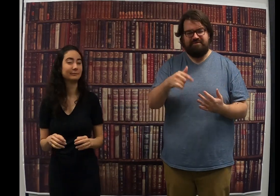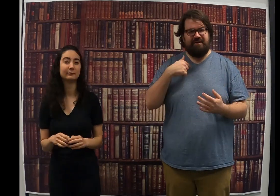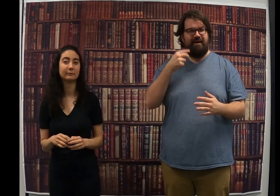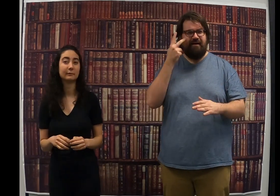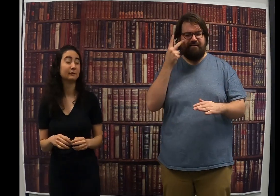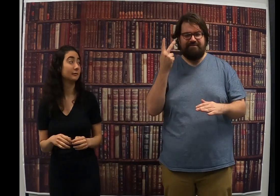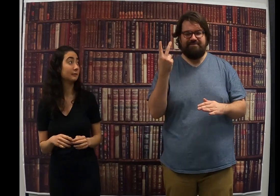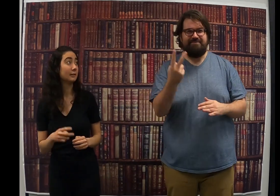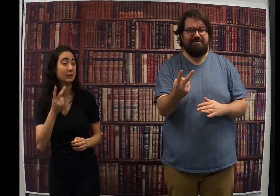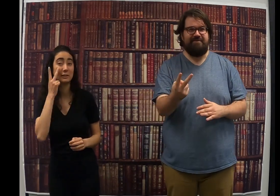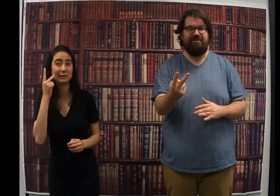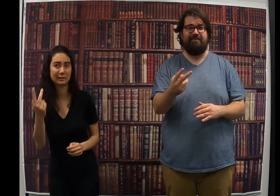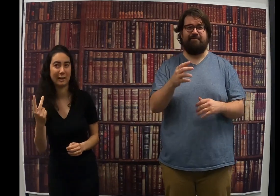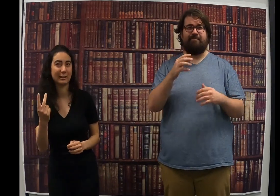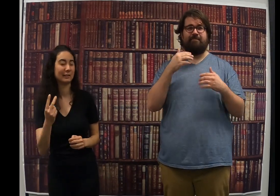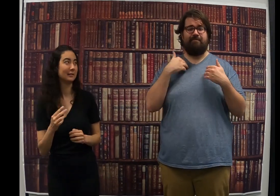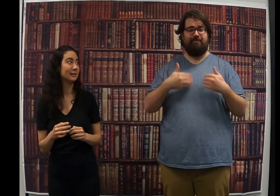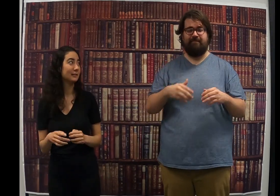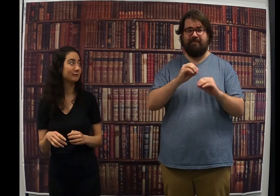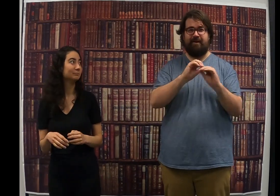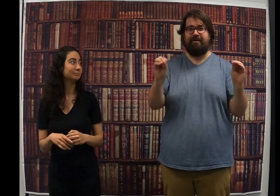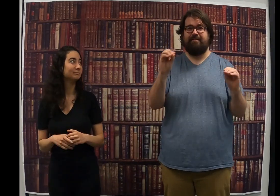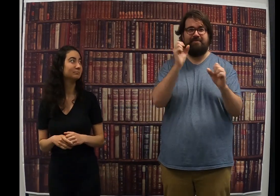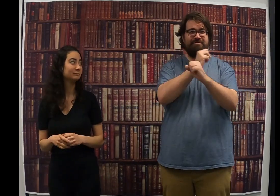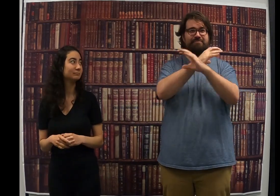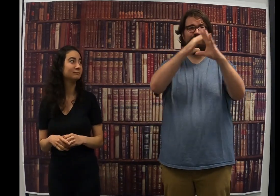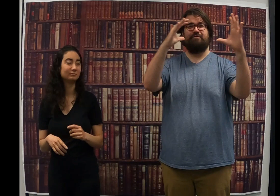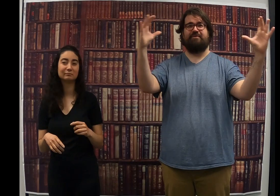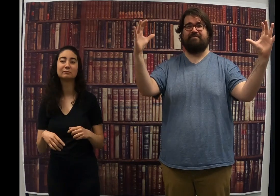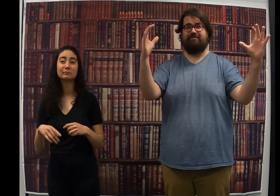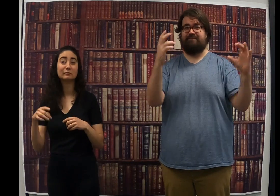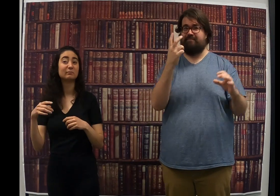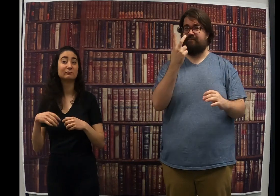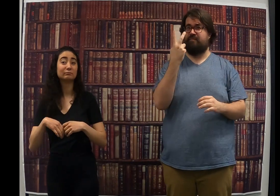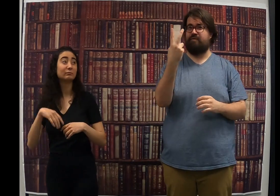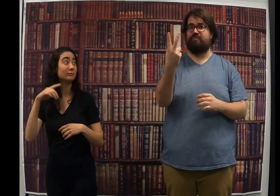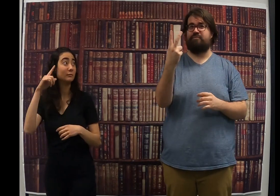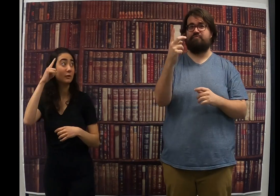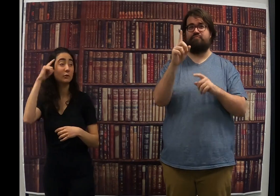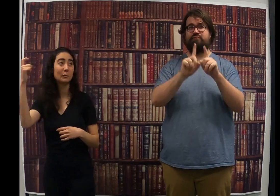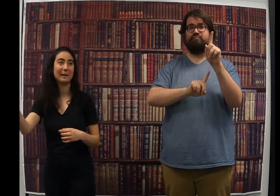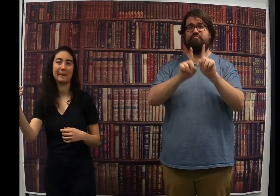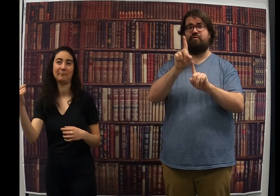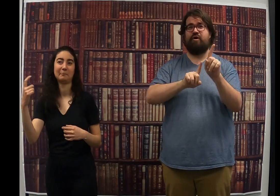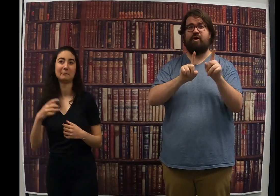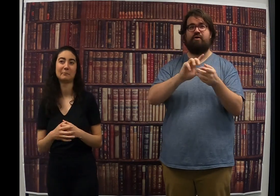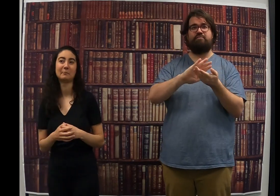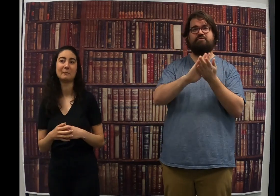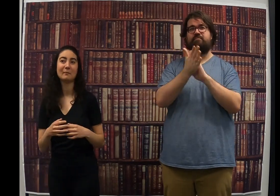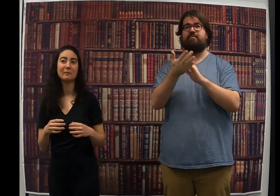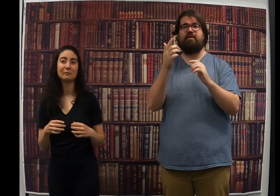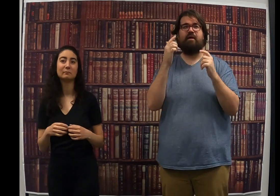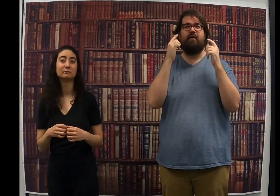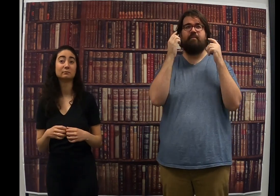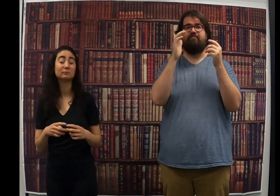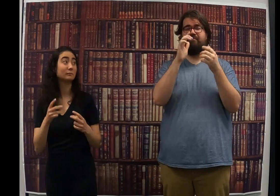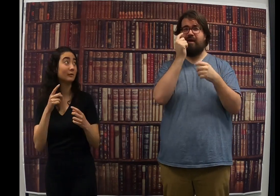What is this I see? A bodiless dream. 2 stars that take the form of eyes. Waves